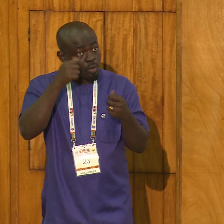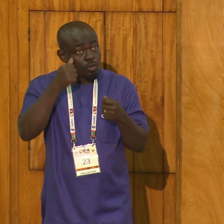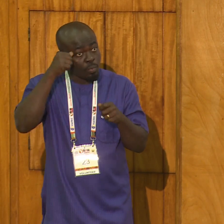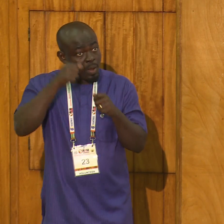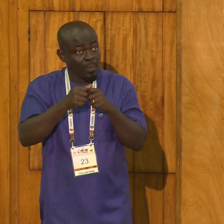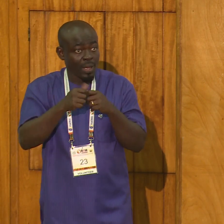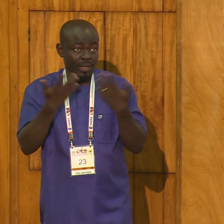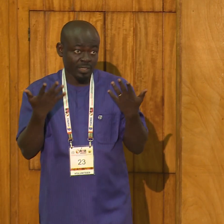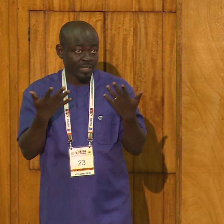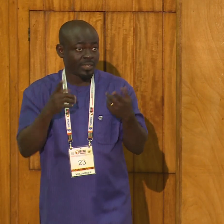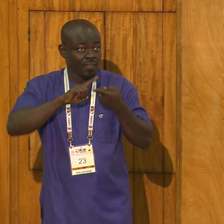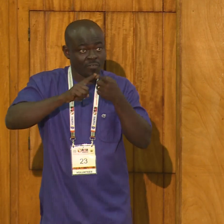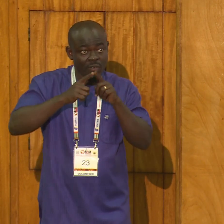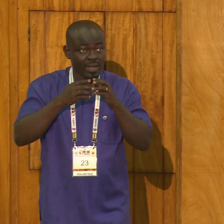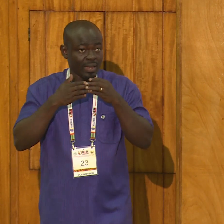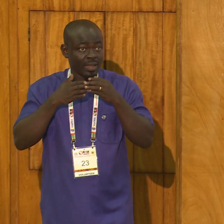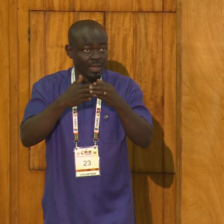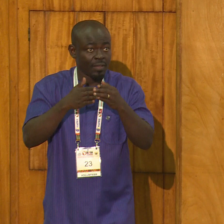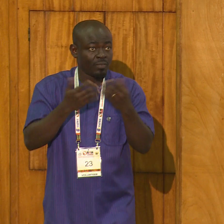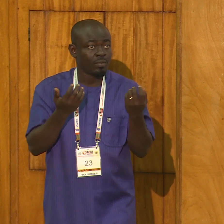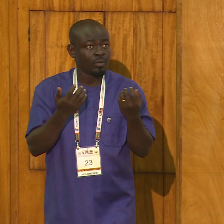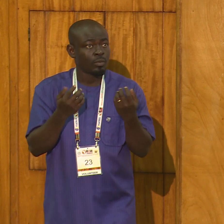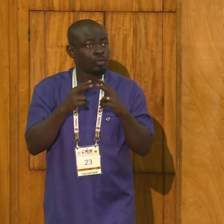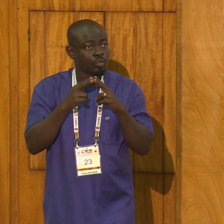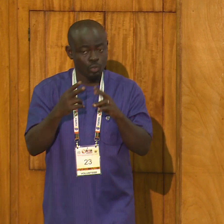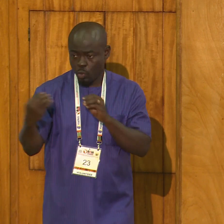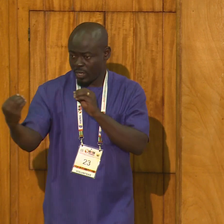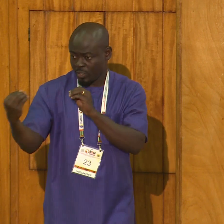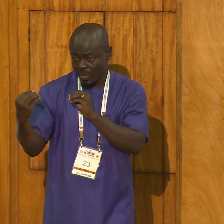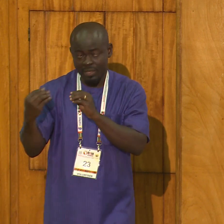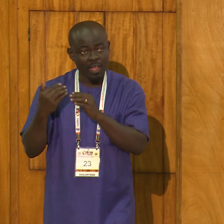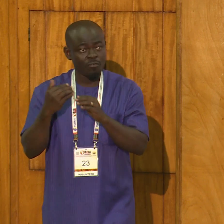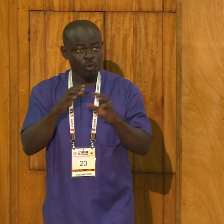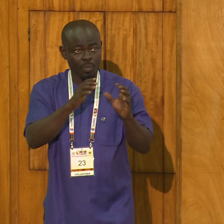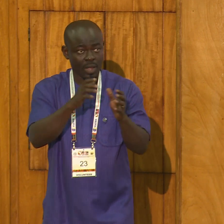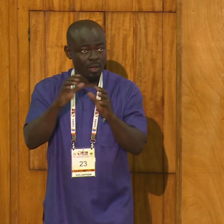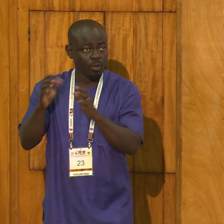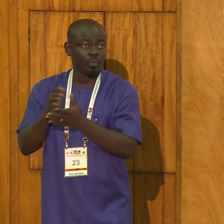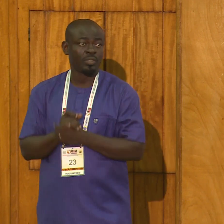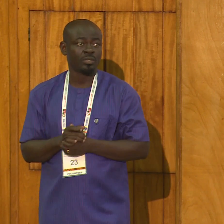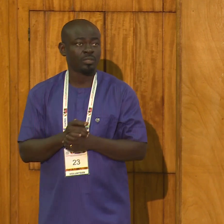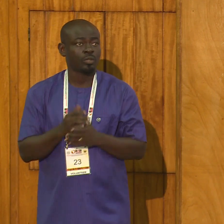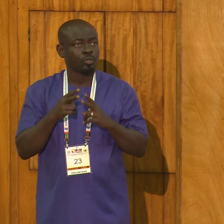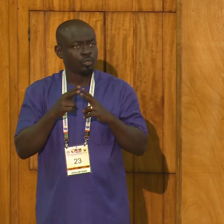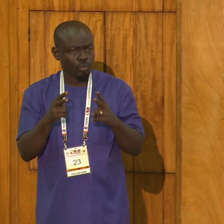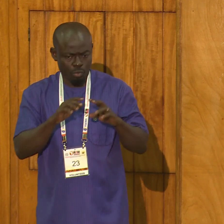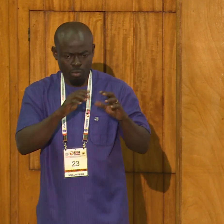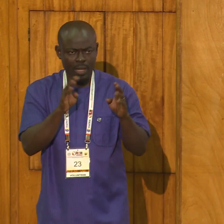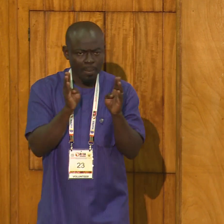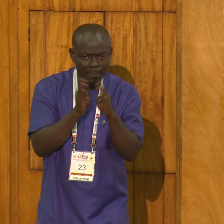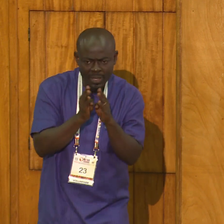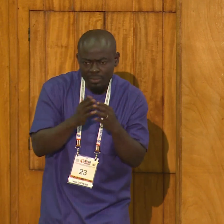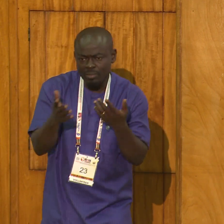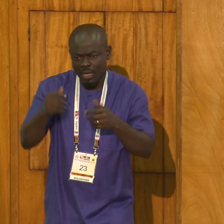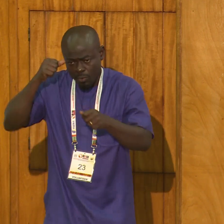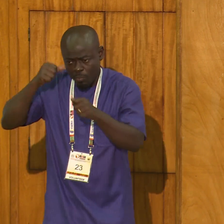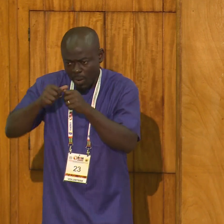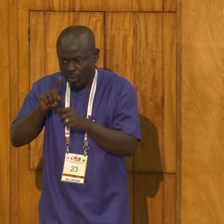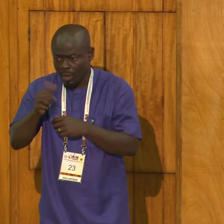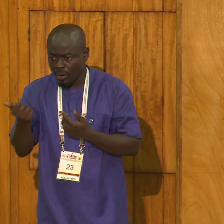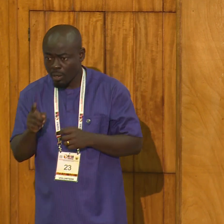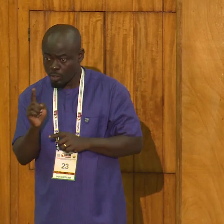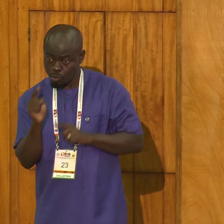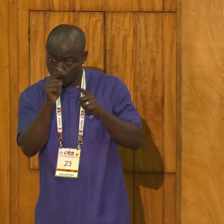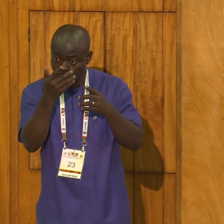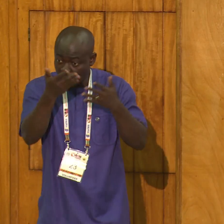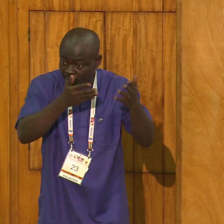peer-led. So these mentors are from the community. So they meet now and again and they just remind each other, oh, by the way, did you receive